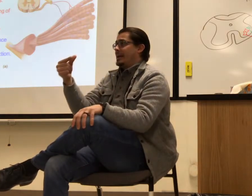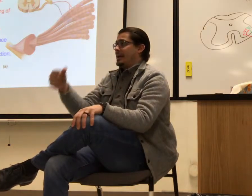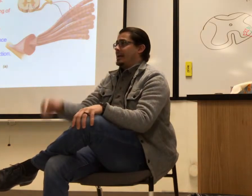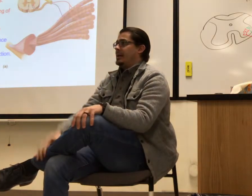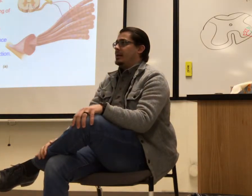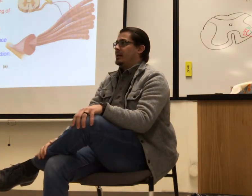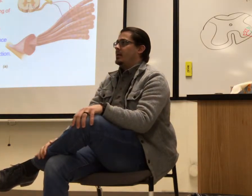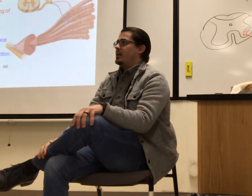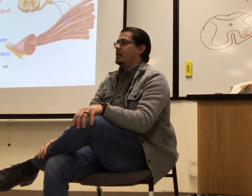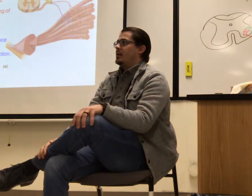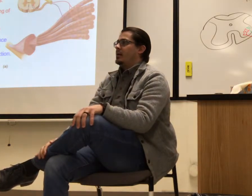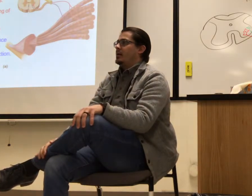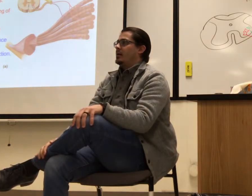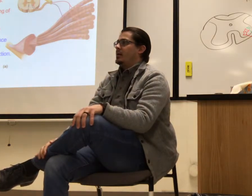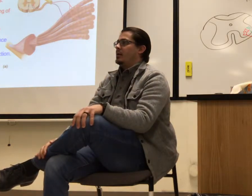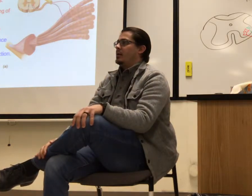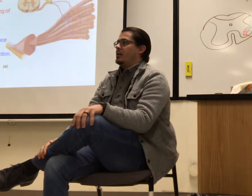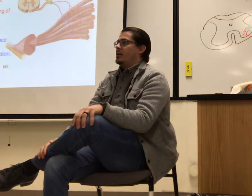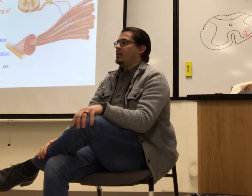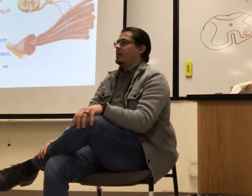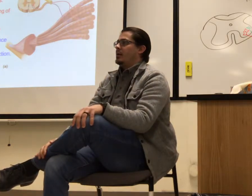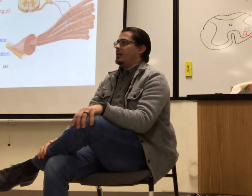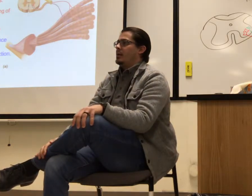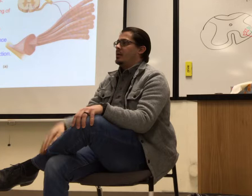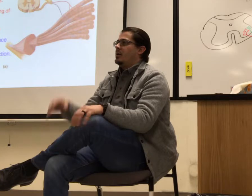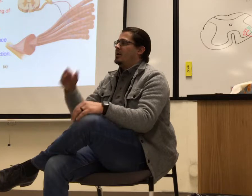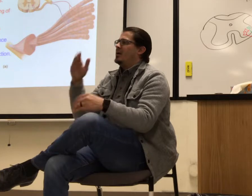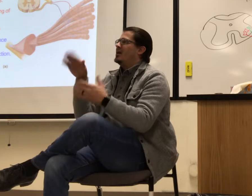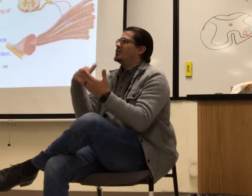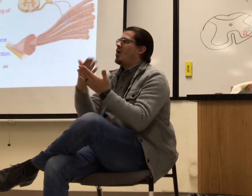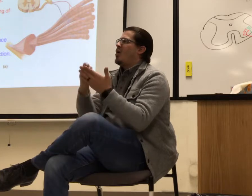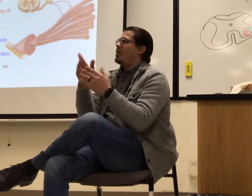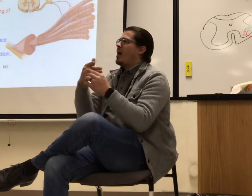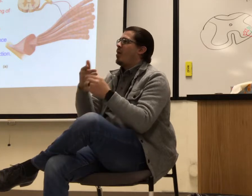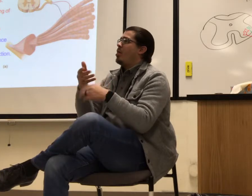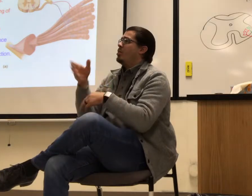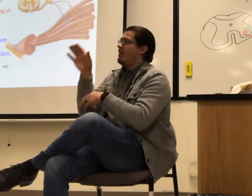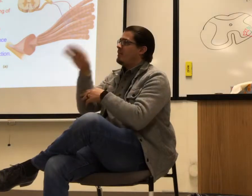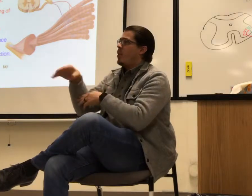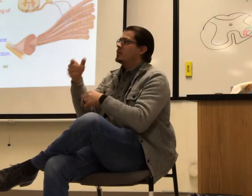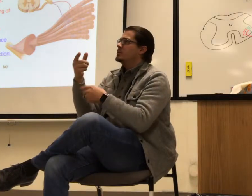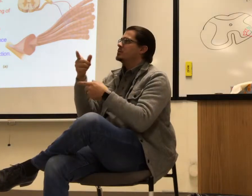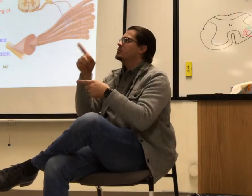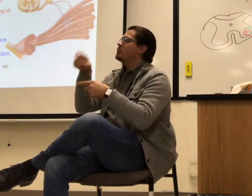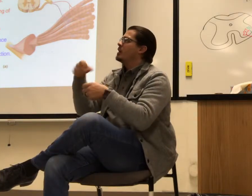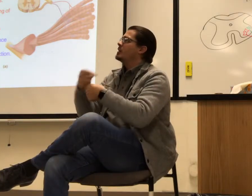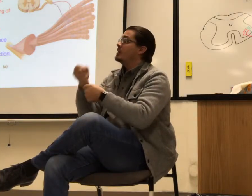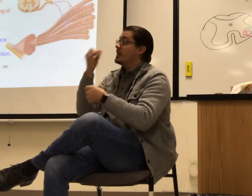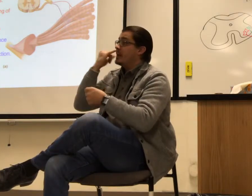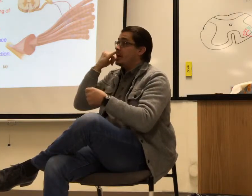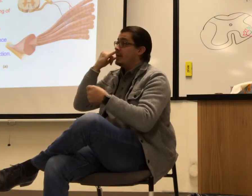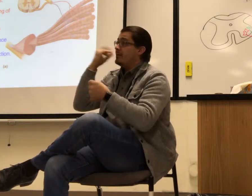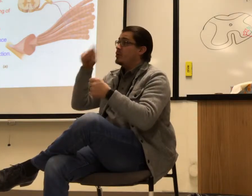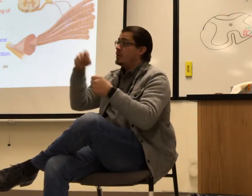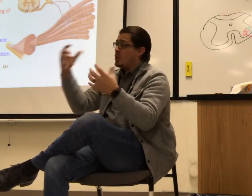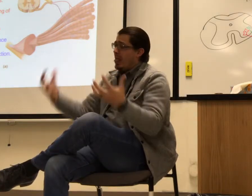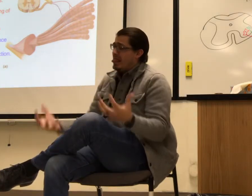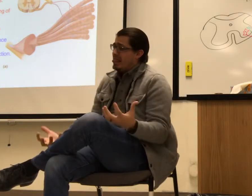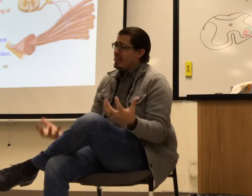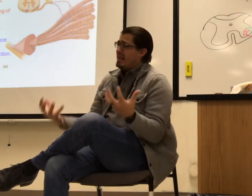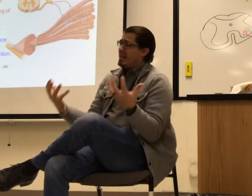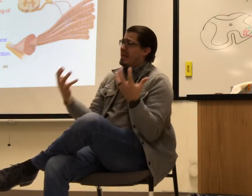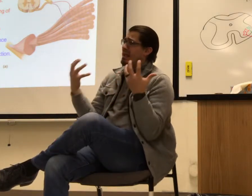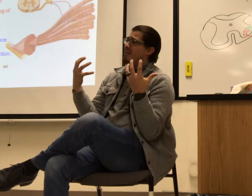So it's all about the force you have to generate. If you have to lift a load,